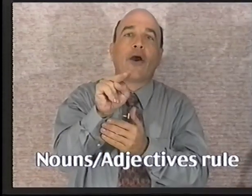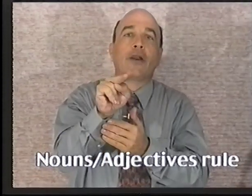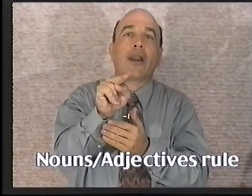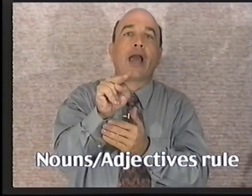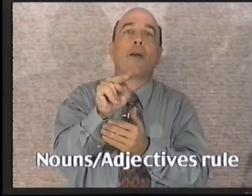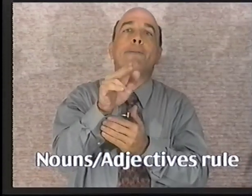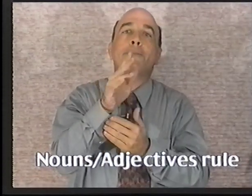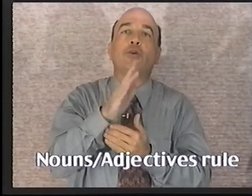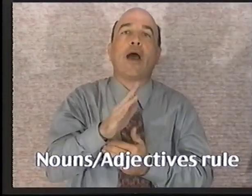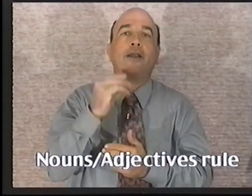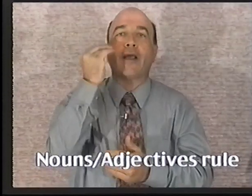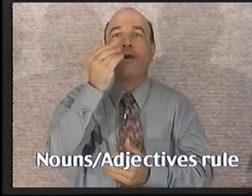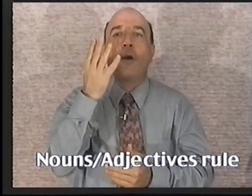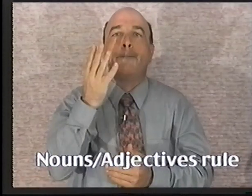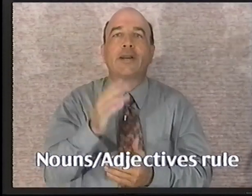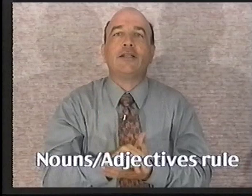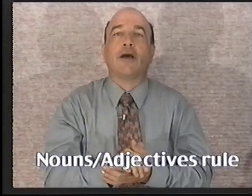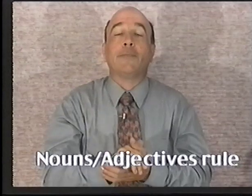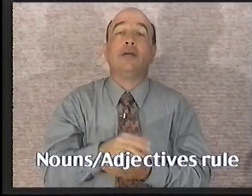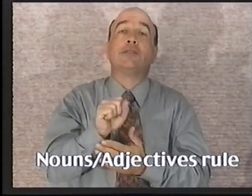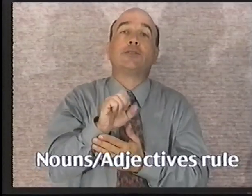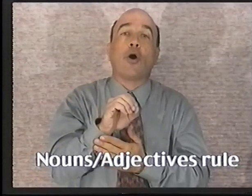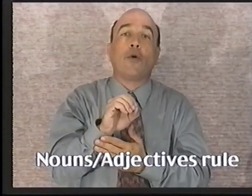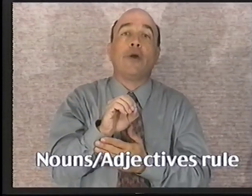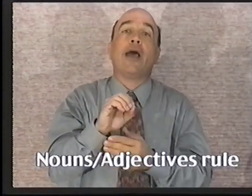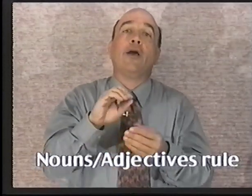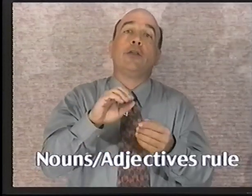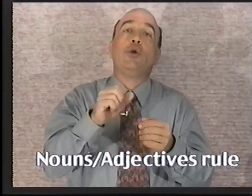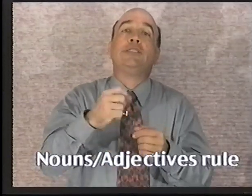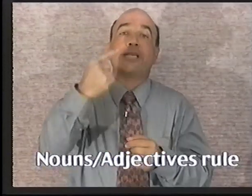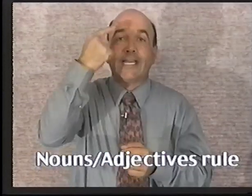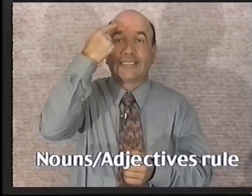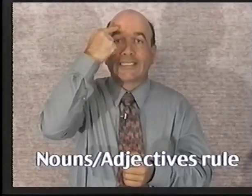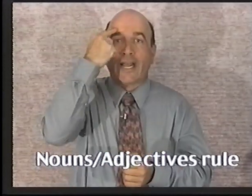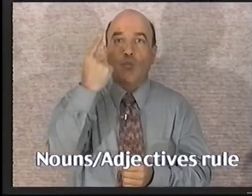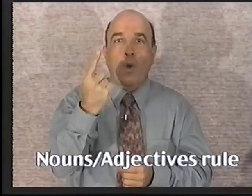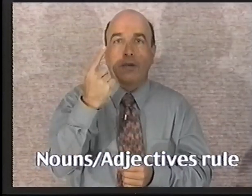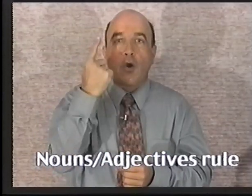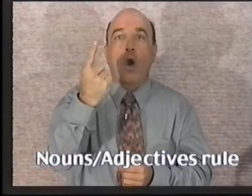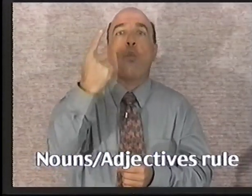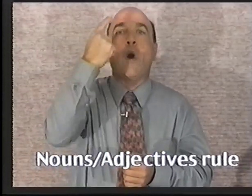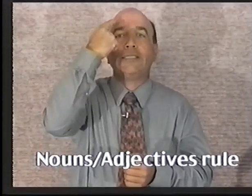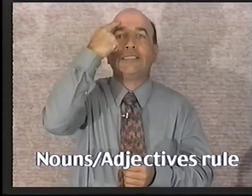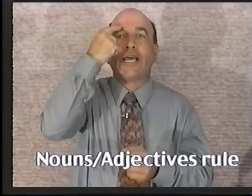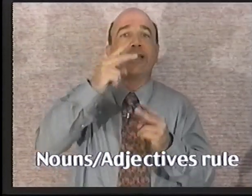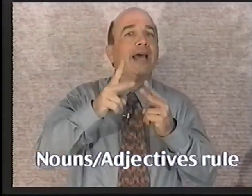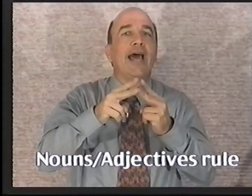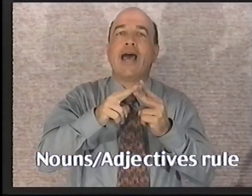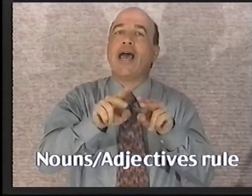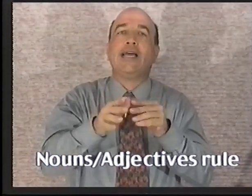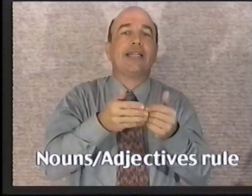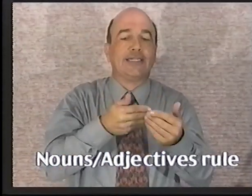like muchacha, bonita. So you can say cent 1 or 1 cent. It does not